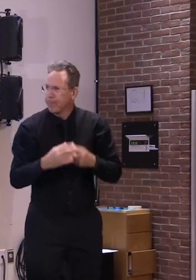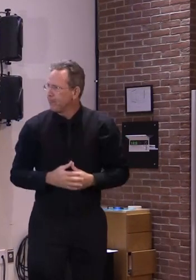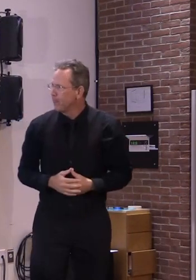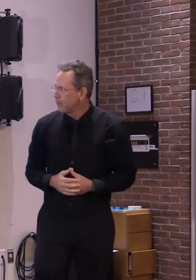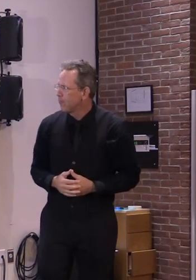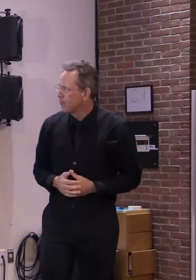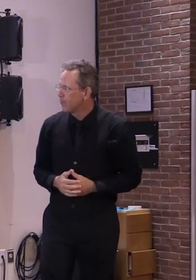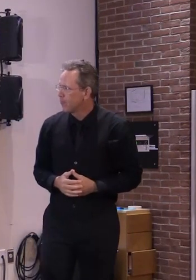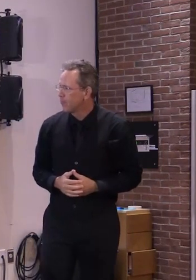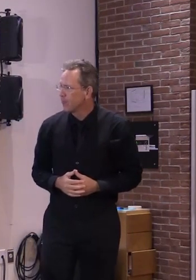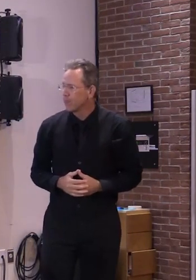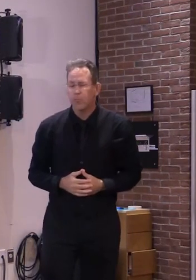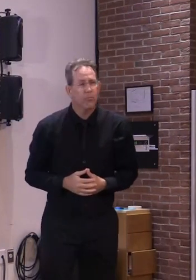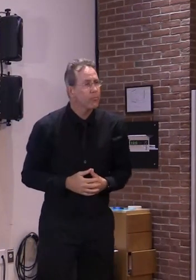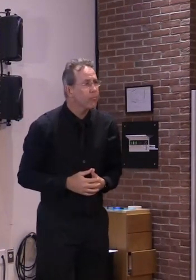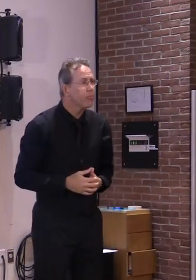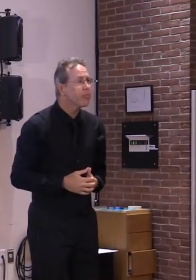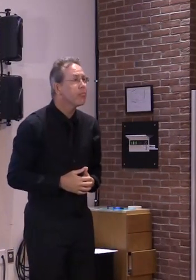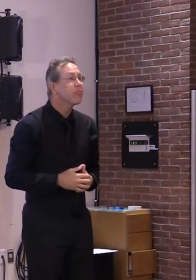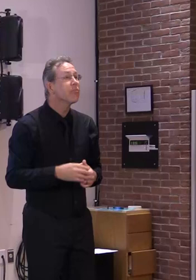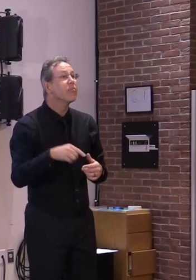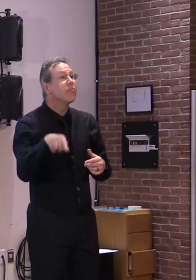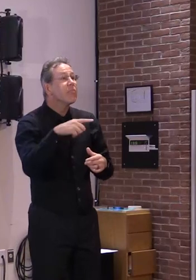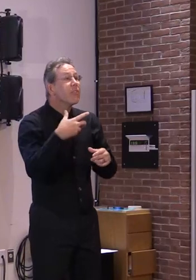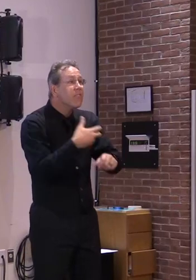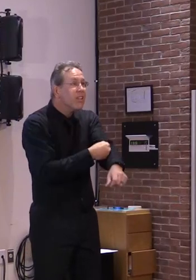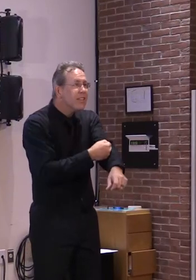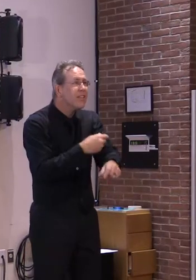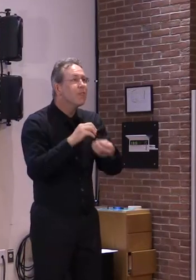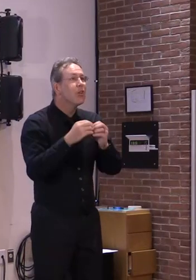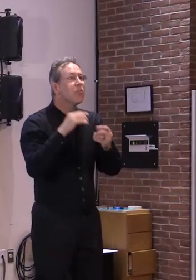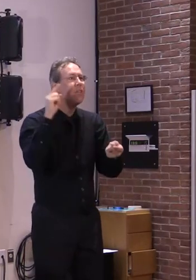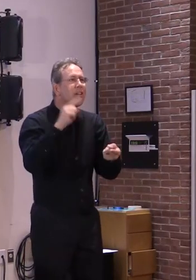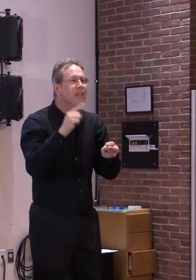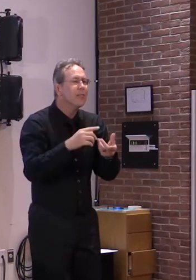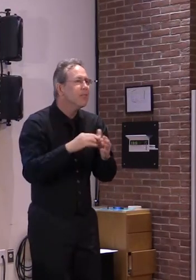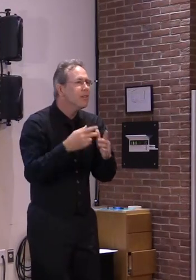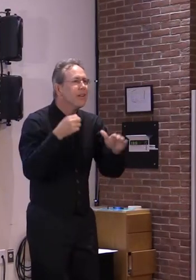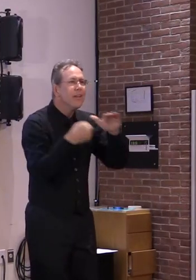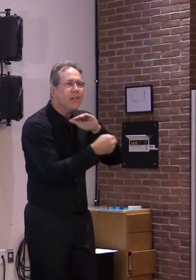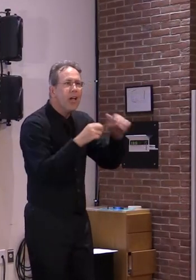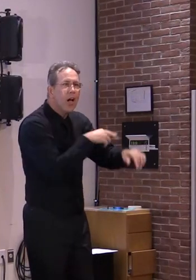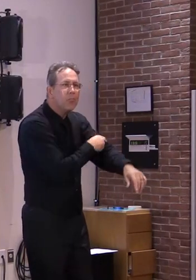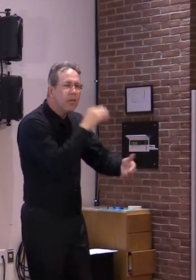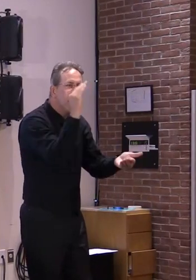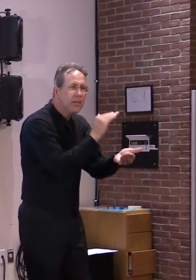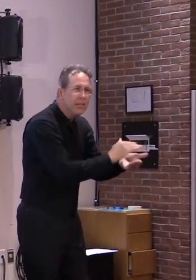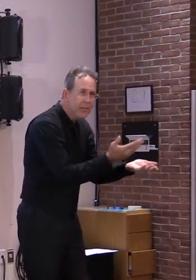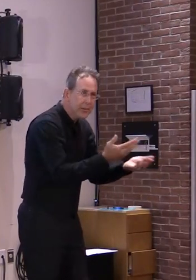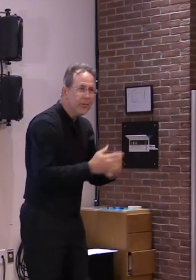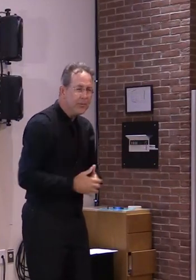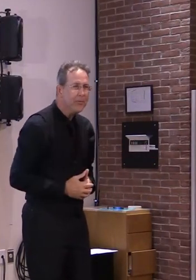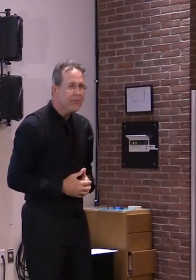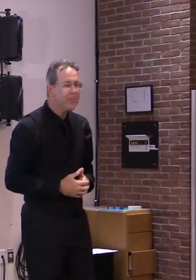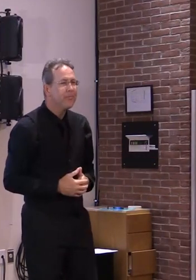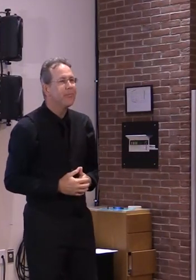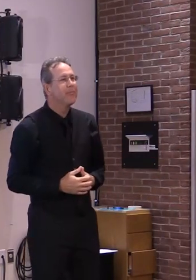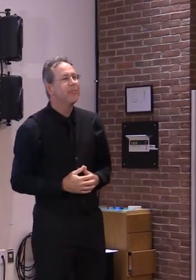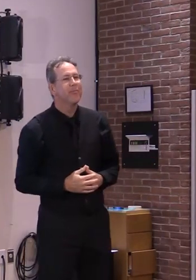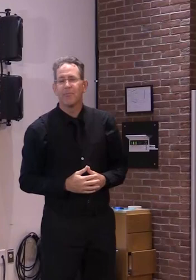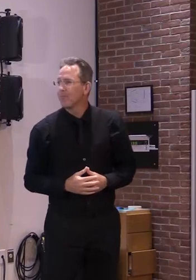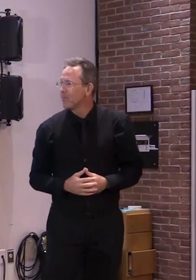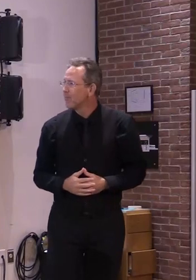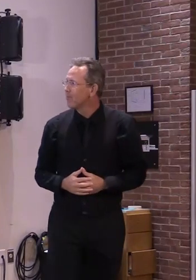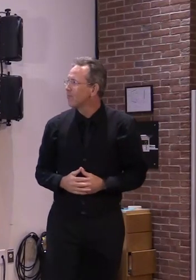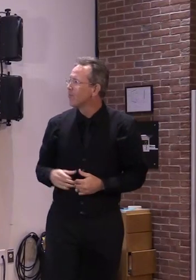hospitalizations and fewer deaths as well. The governor mentioned a few of the states with lower vaccination rates that are seeing their cases rise.